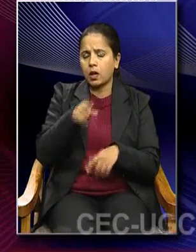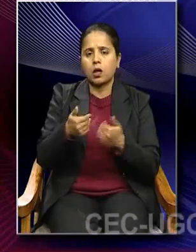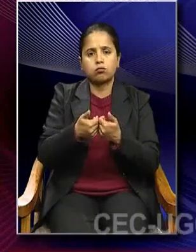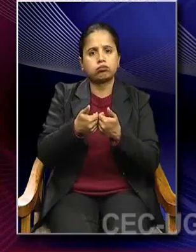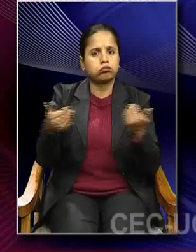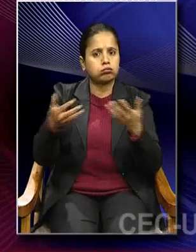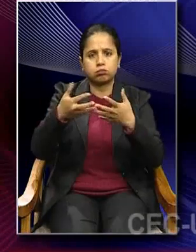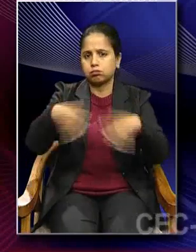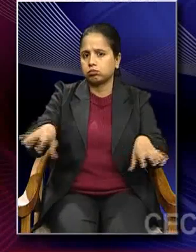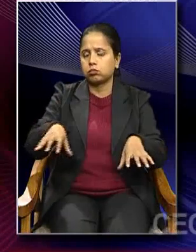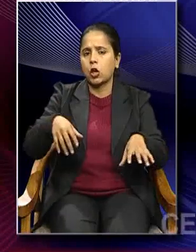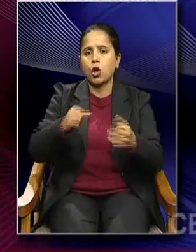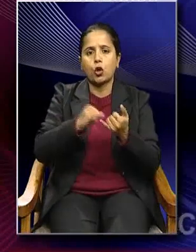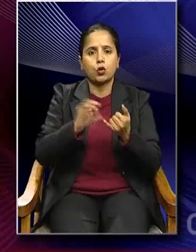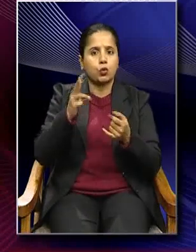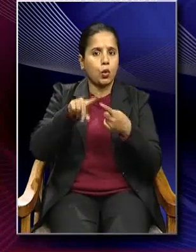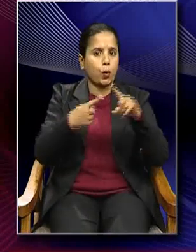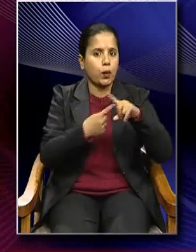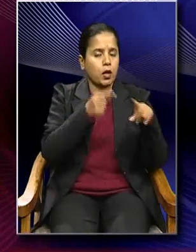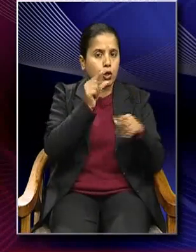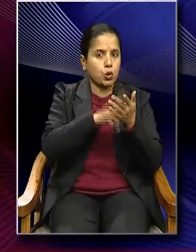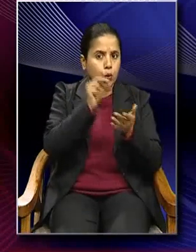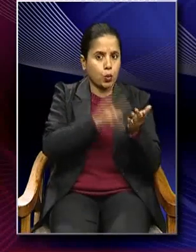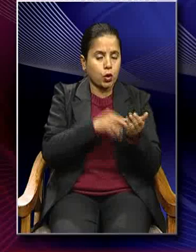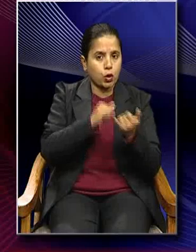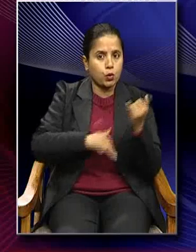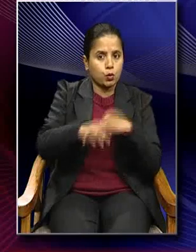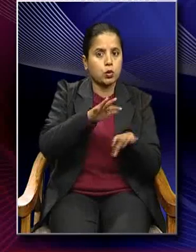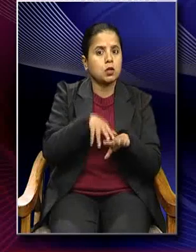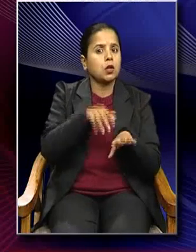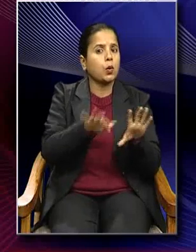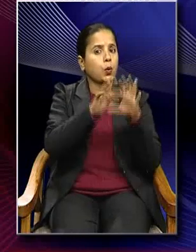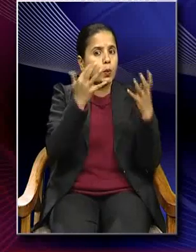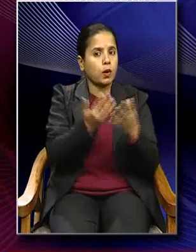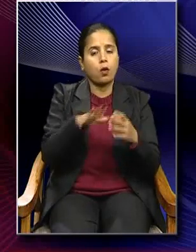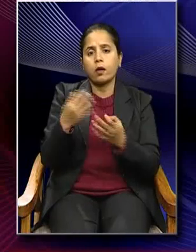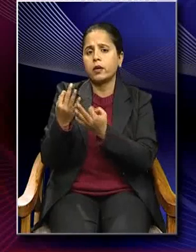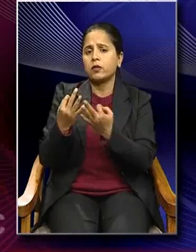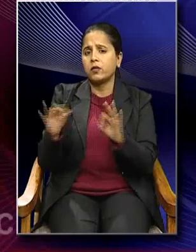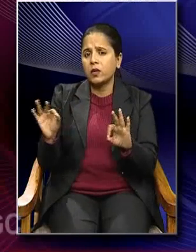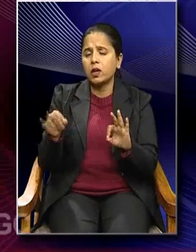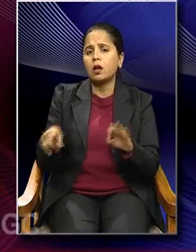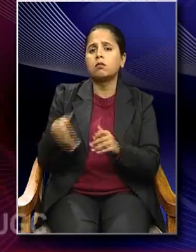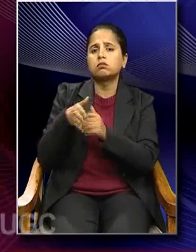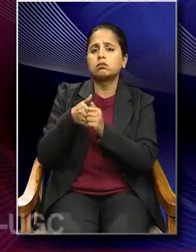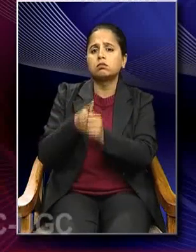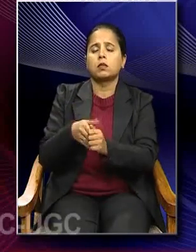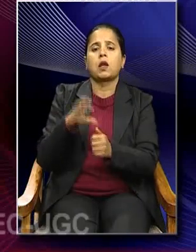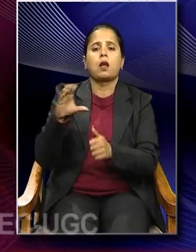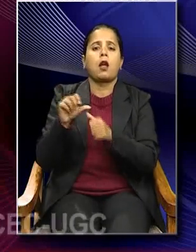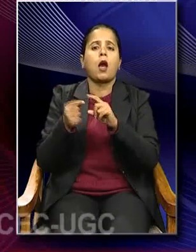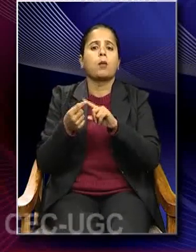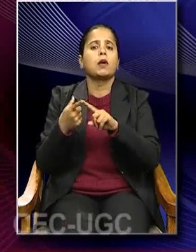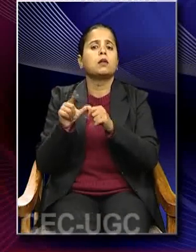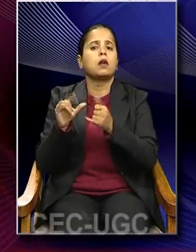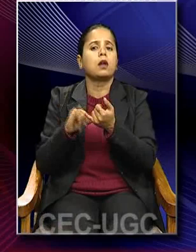divide between the Soviet Union-led socialist world and the free or the led capitalist world